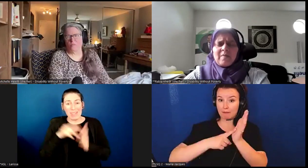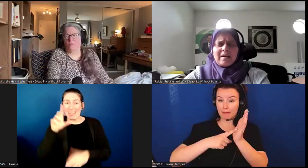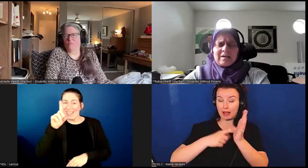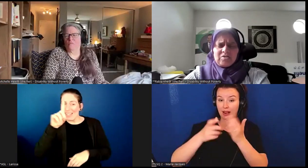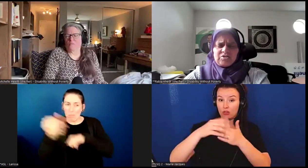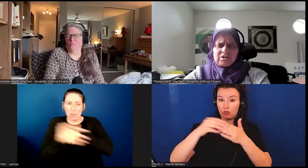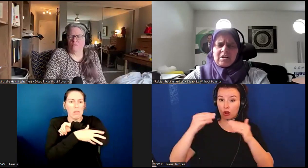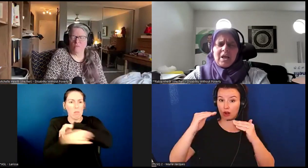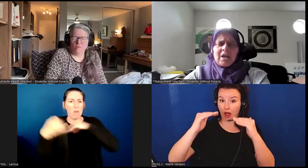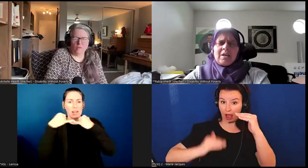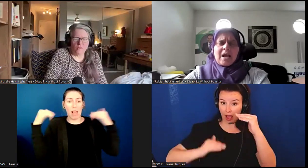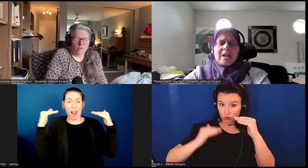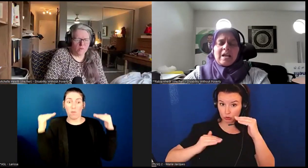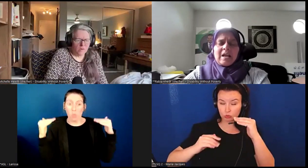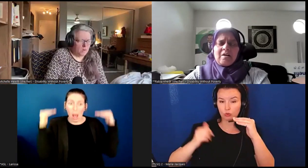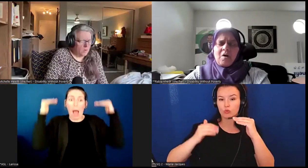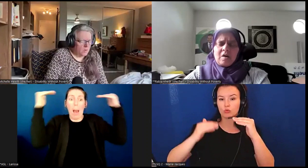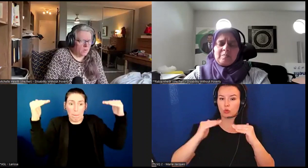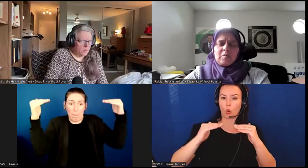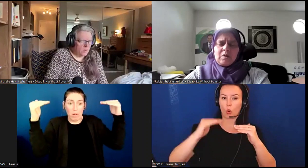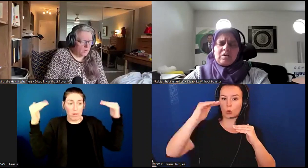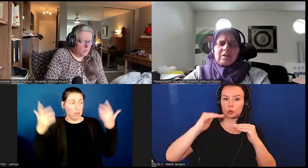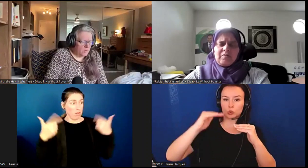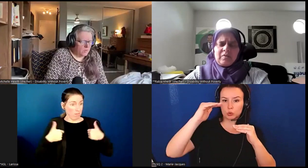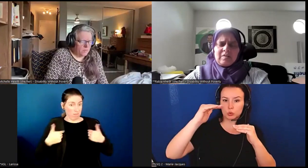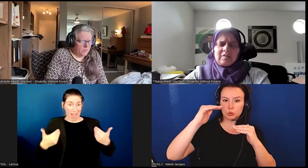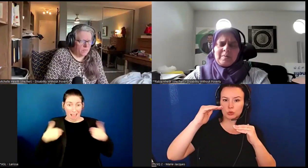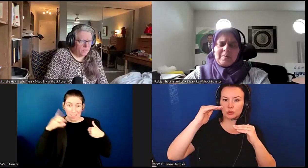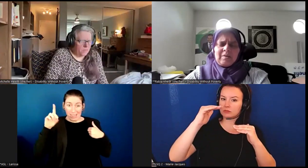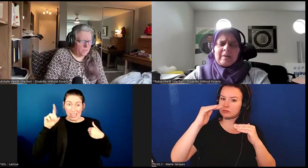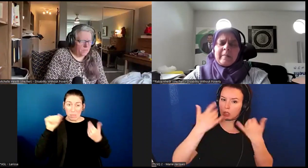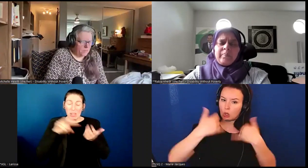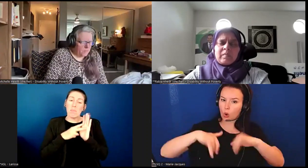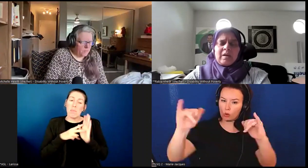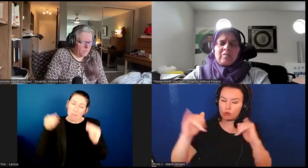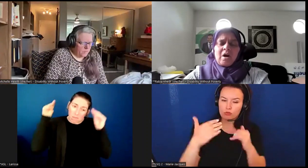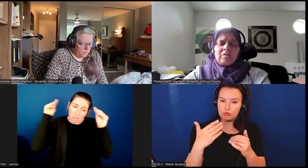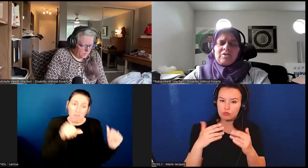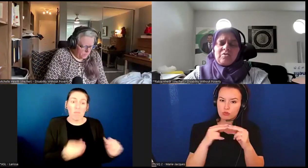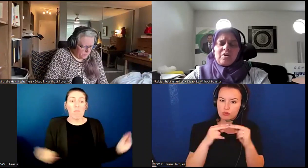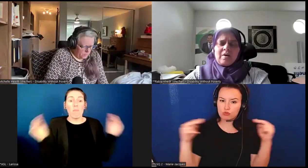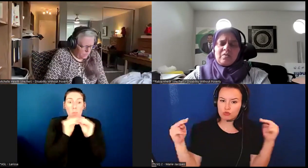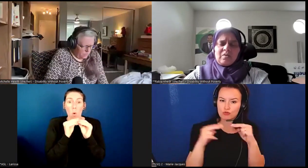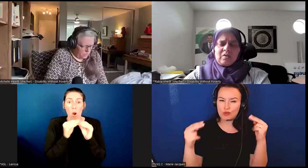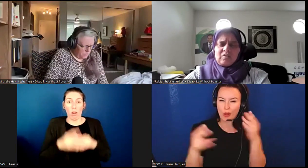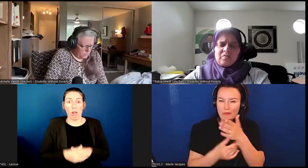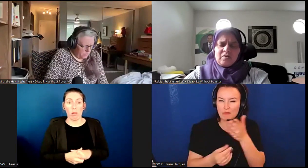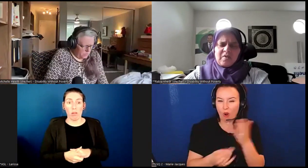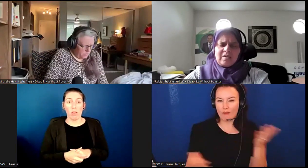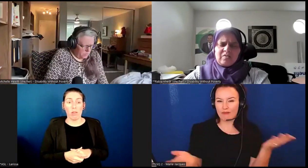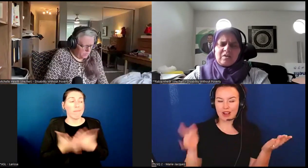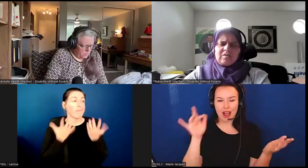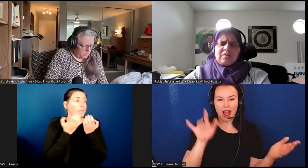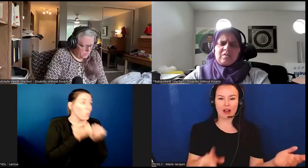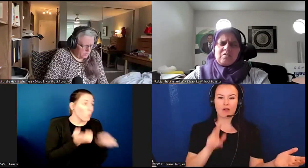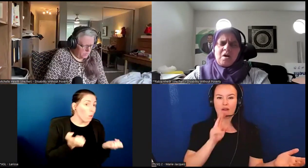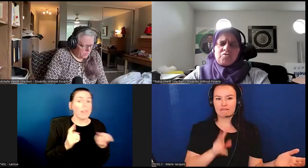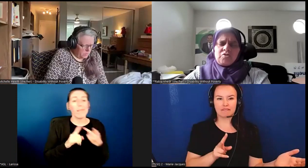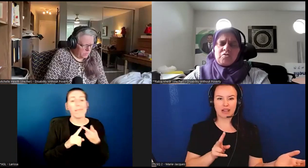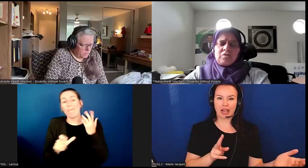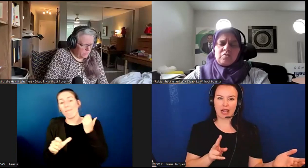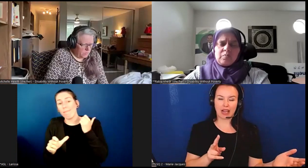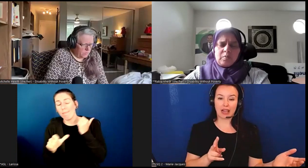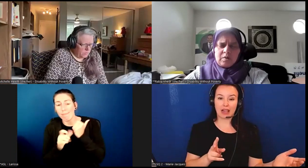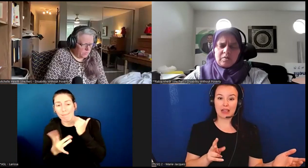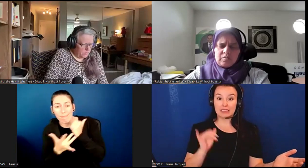to be a recognition that it costs more to live with a disability. It's not just our assistive devices, it's not